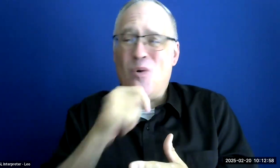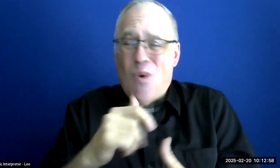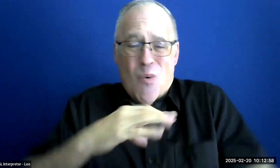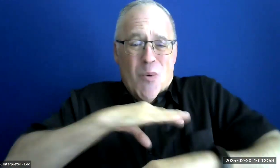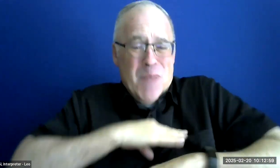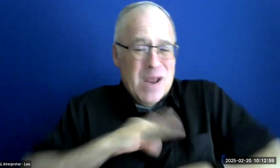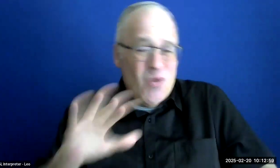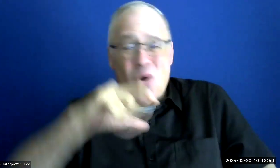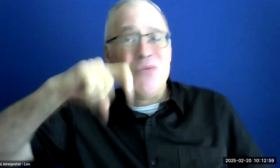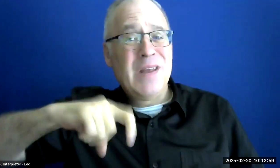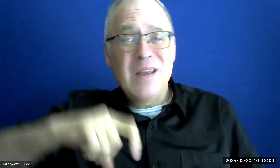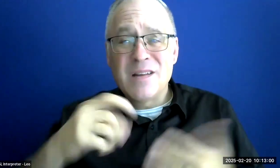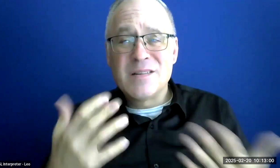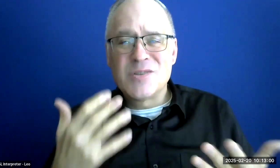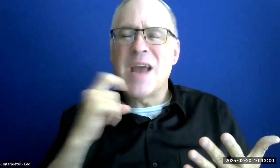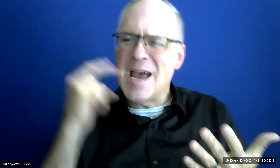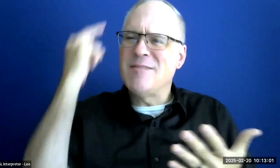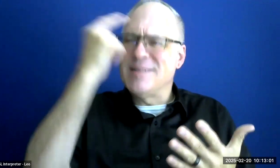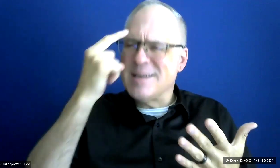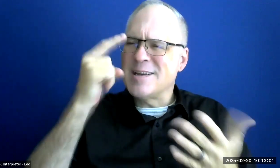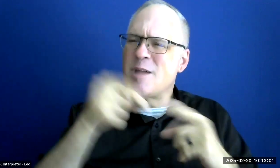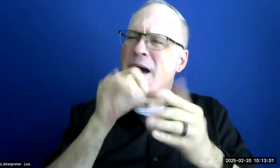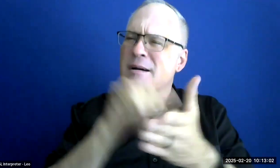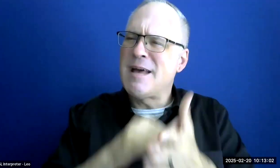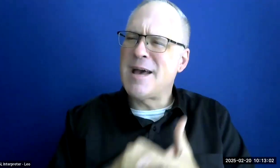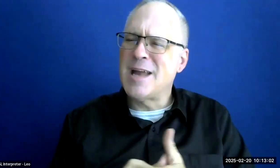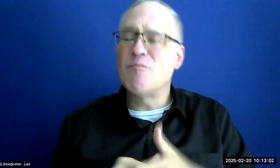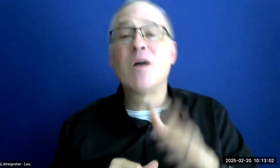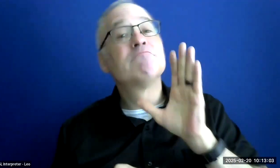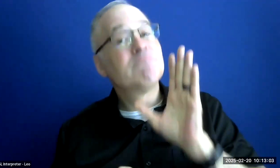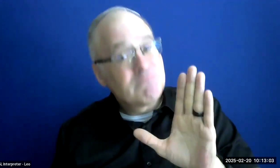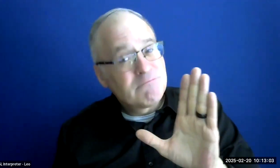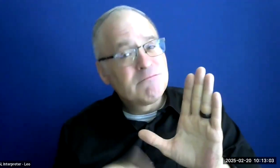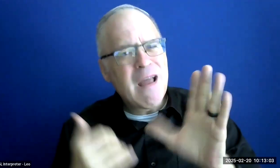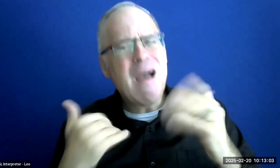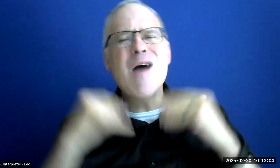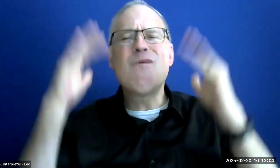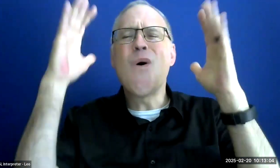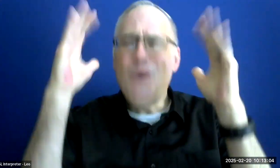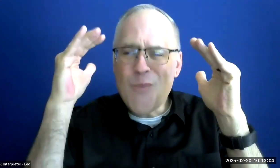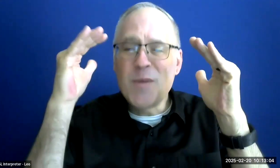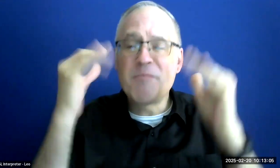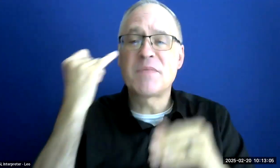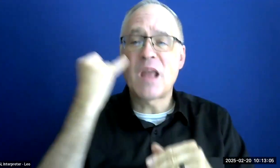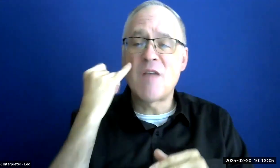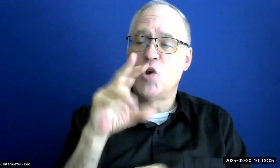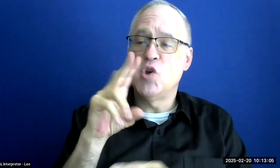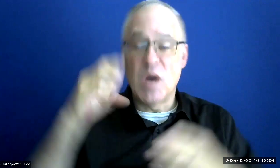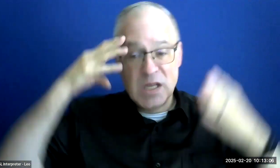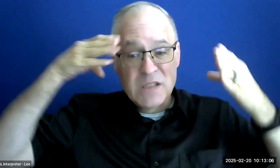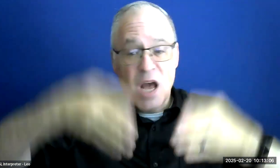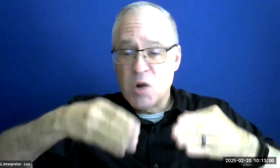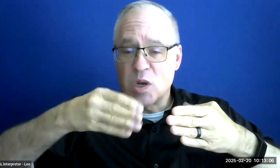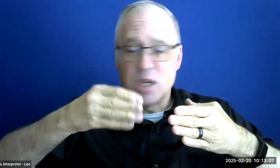context. But there is hope. If U.S. centrism is a problem in the church, then God will